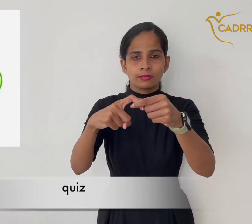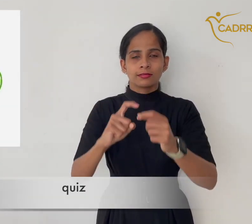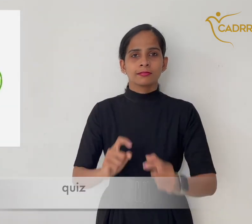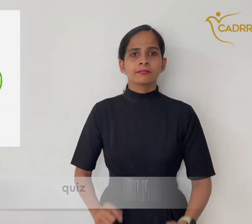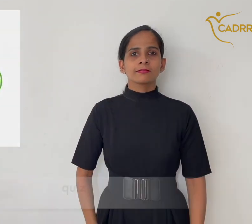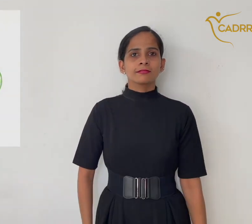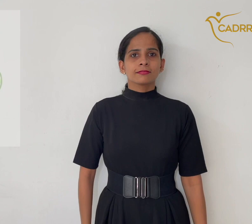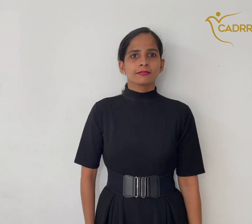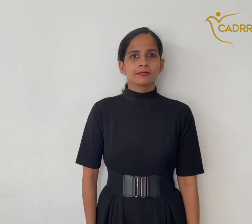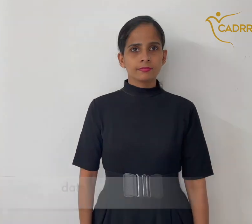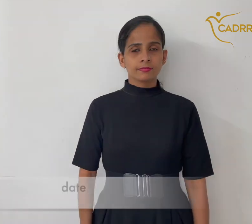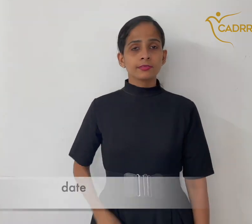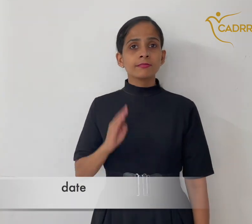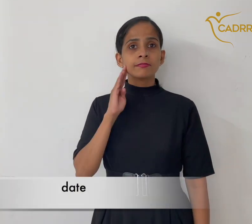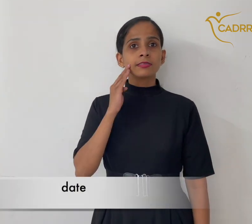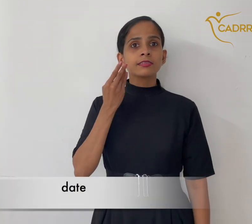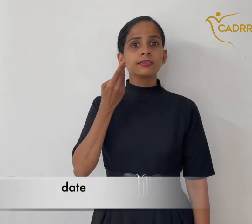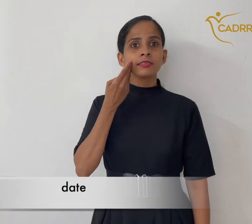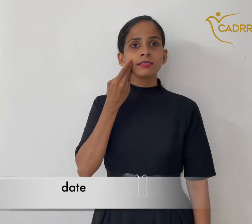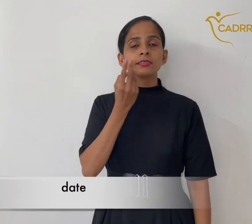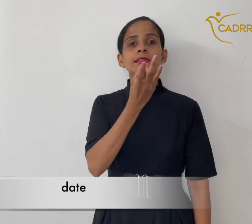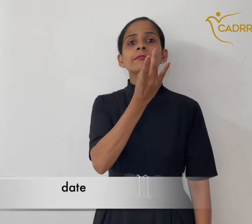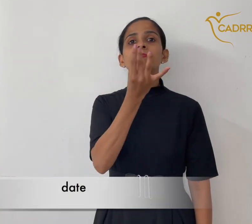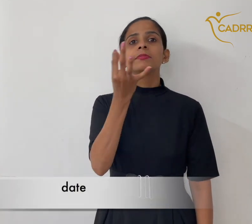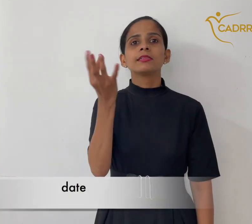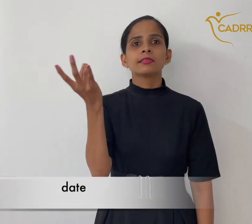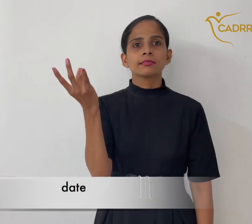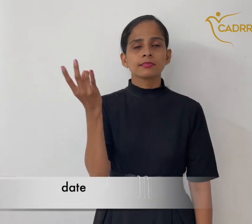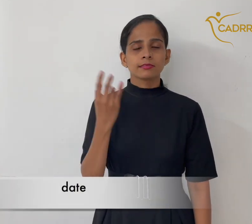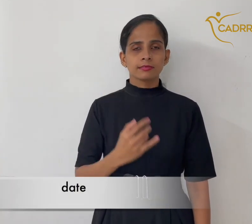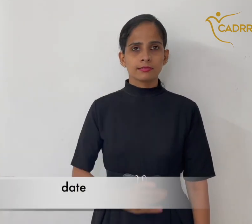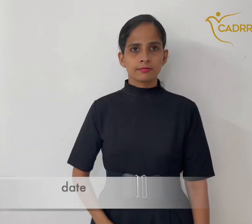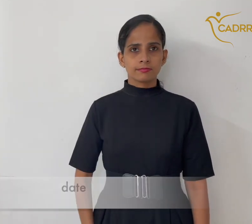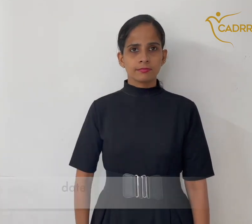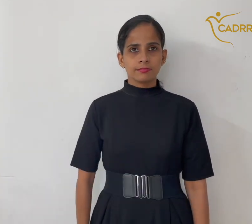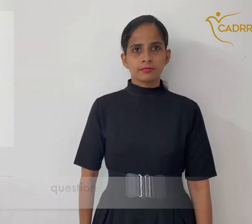Quiz. Date, when and number.